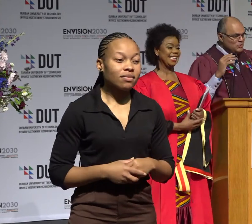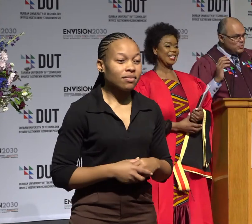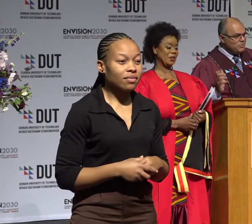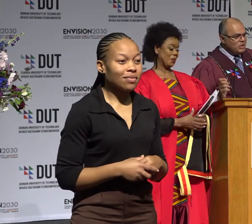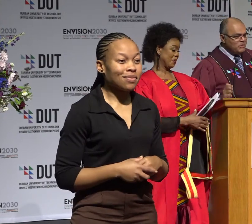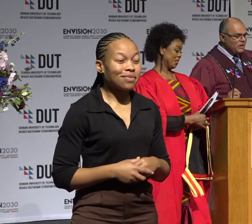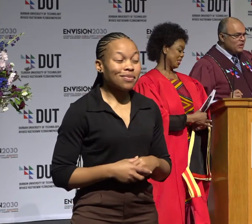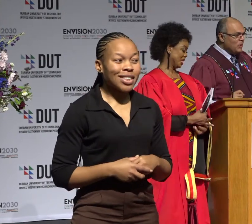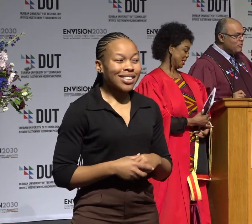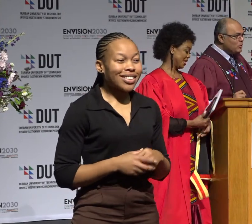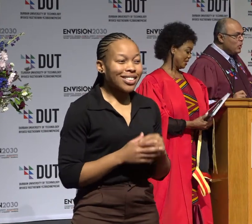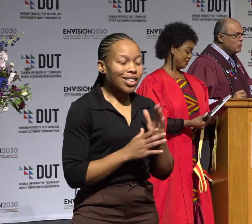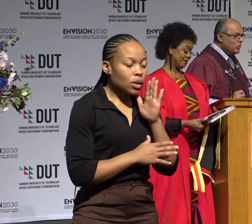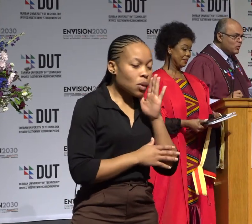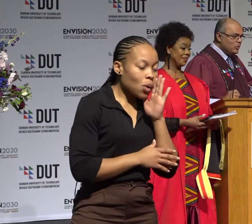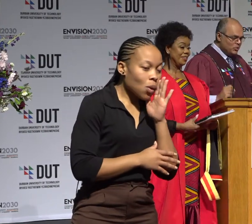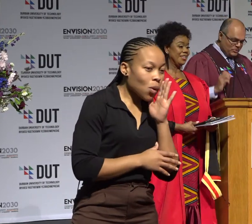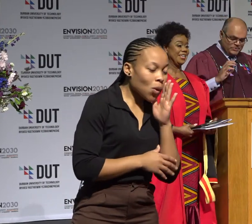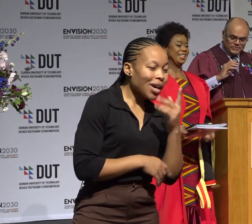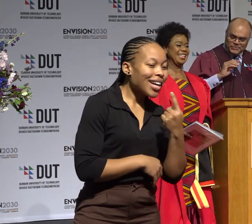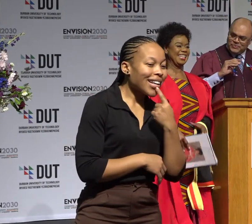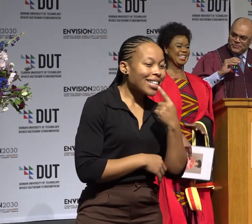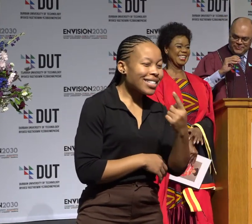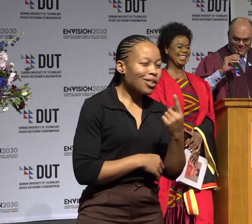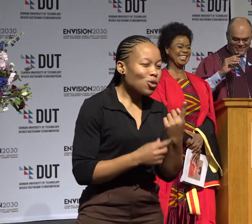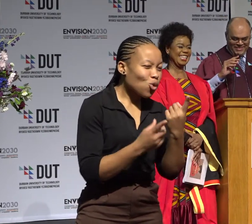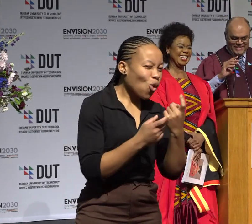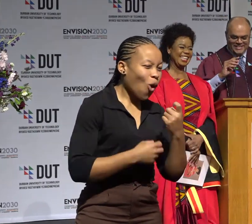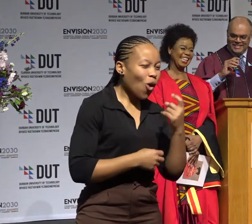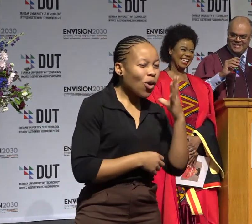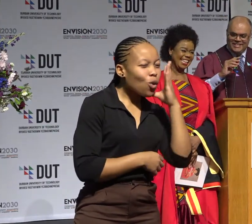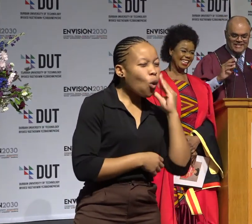She just whispered in my ear, you have to hold the gogo.